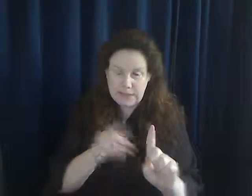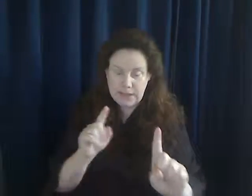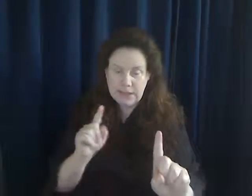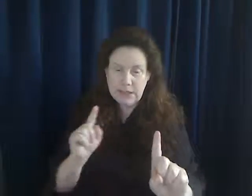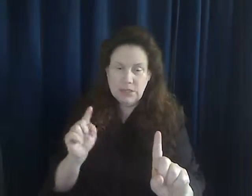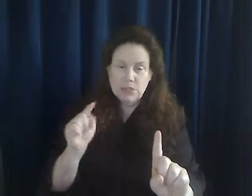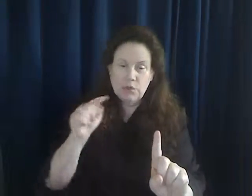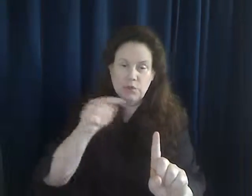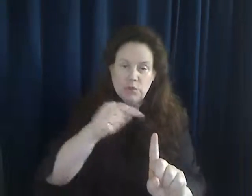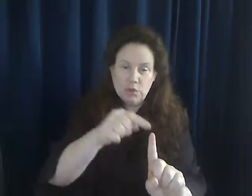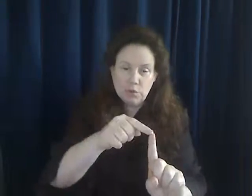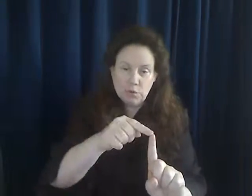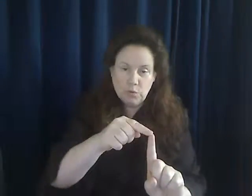hand. So to.